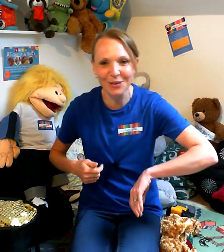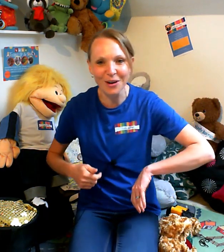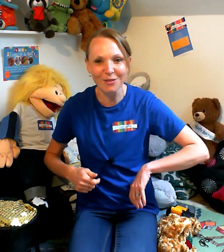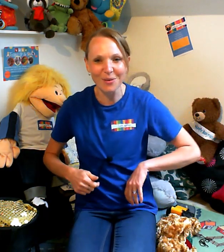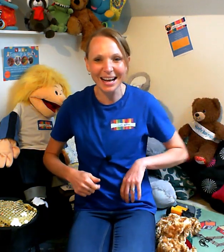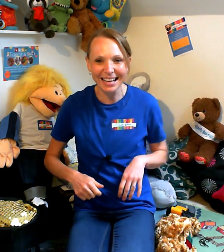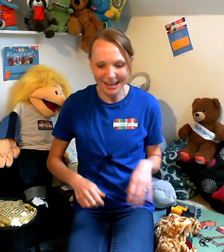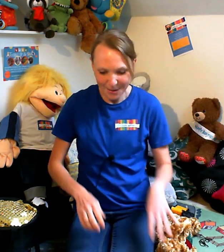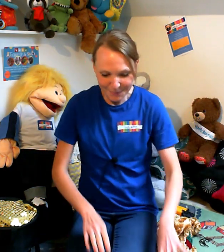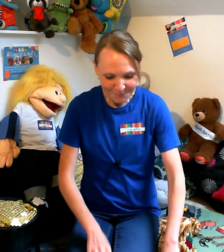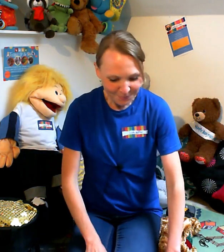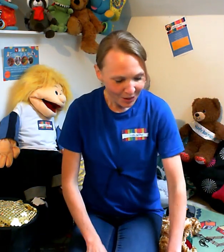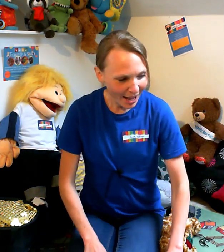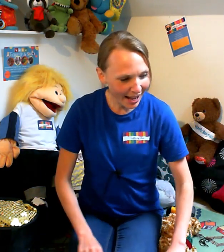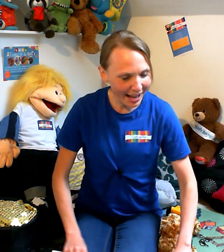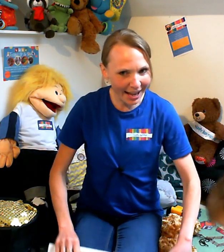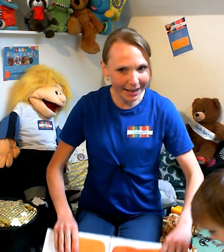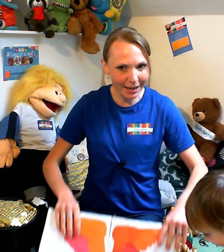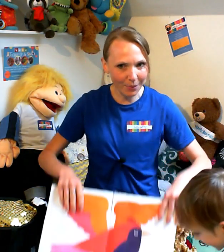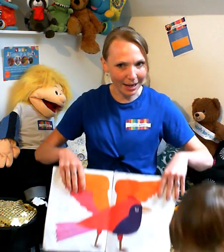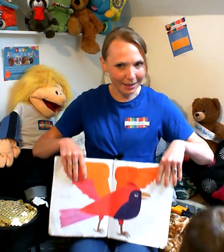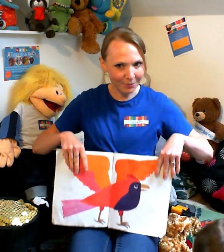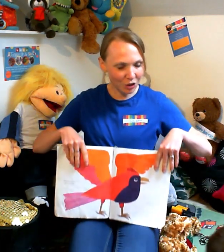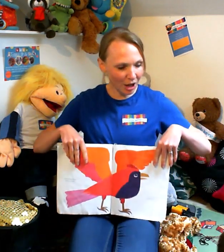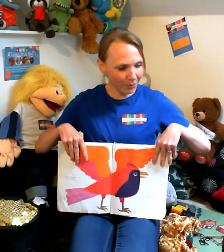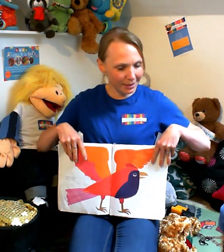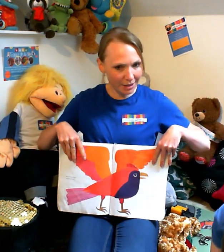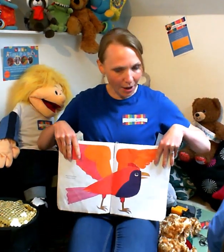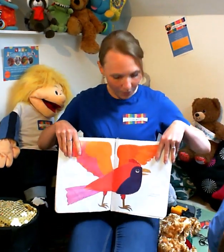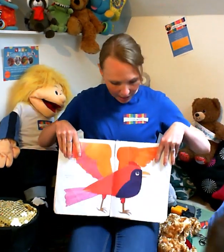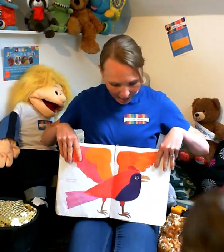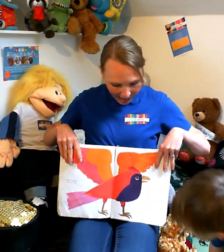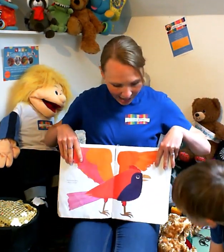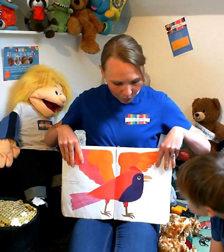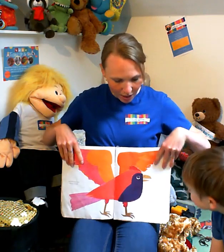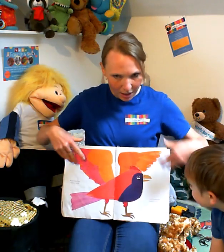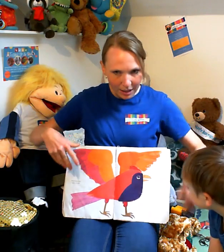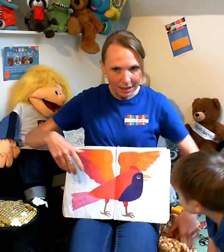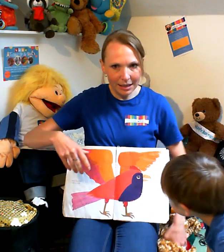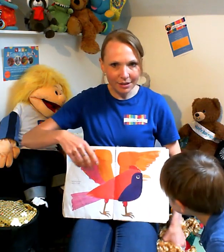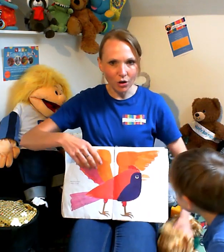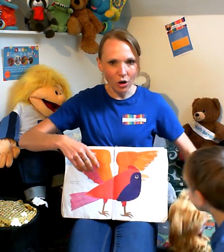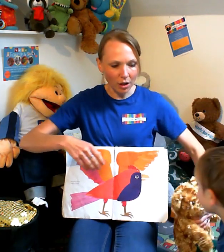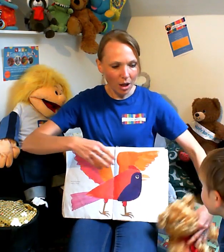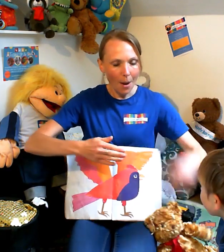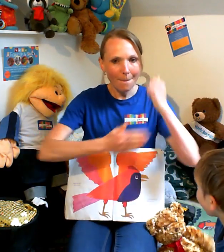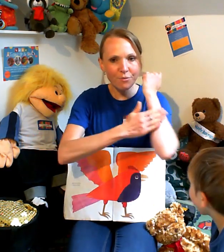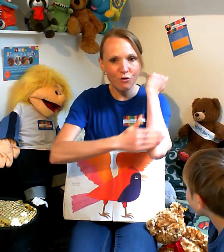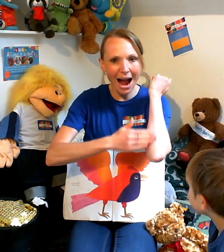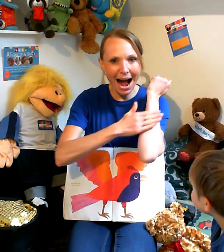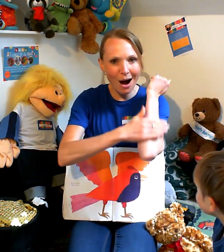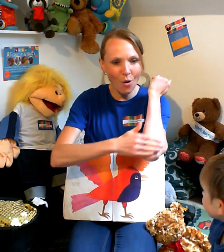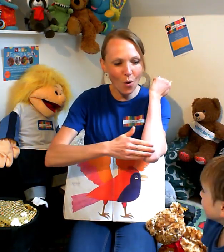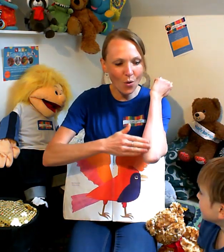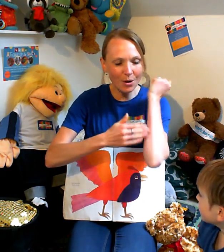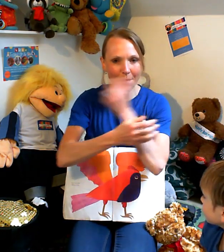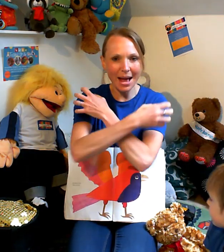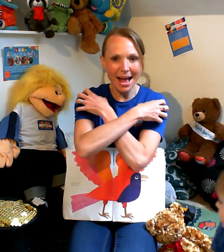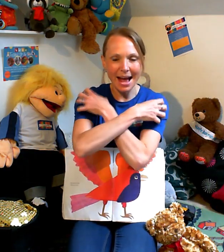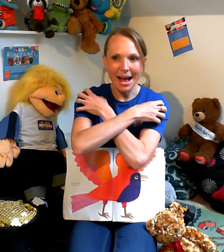far away. Anyway, shall we say our little brown bear